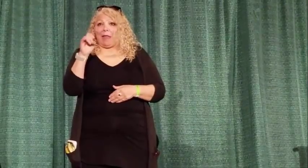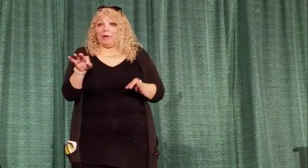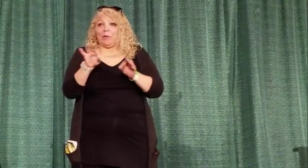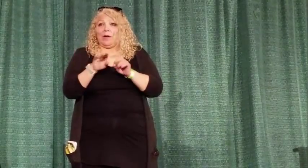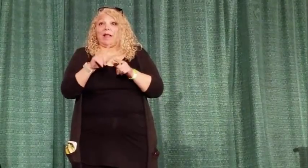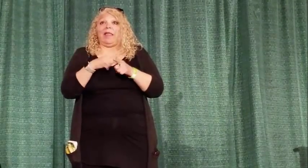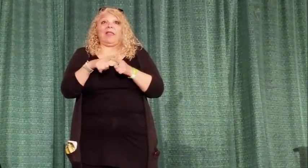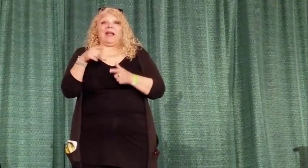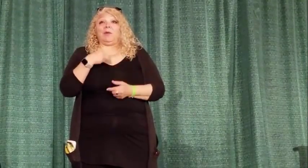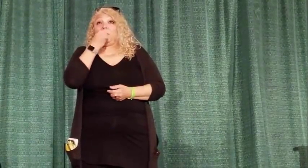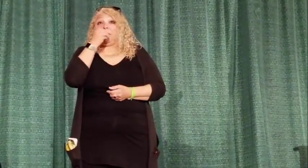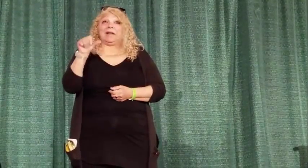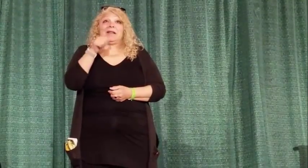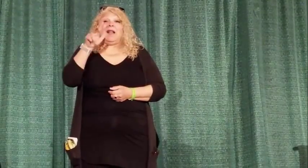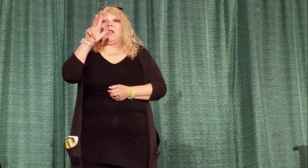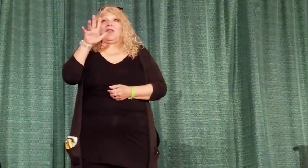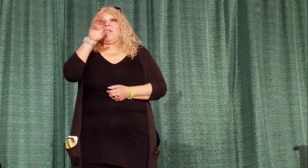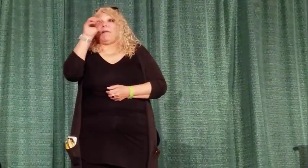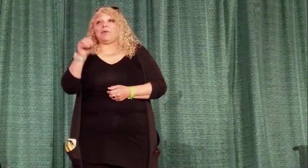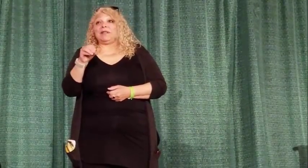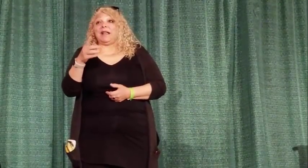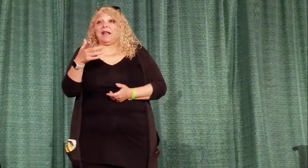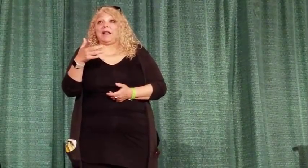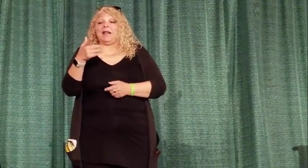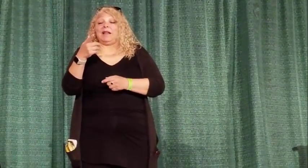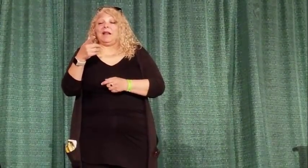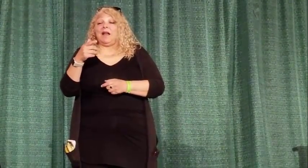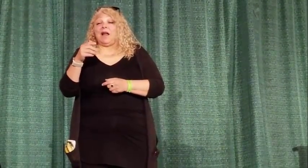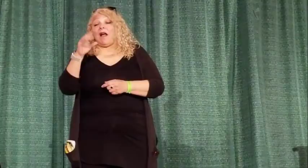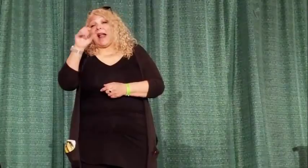we eat another 35% of calories of animal products.